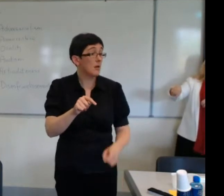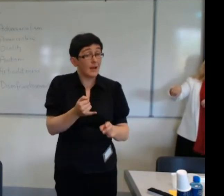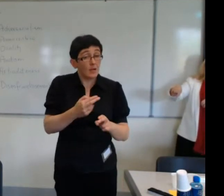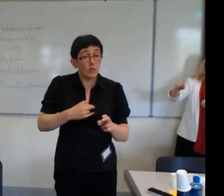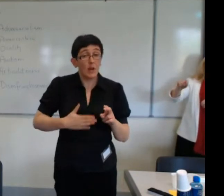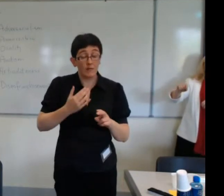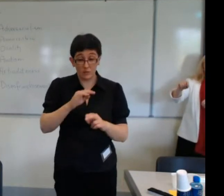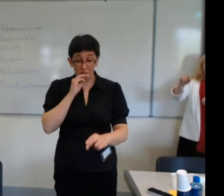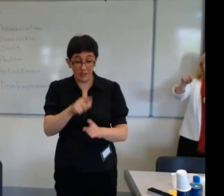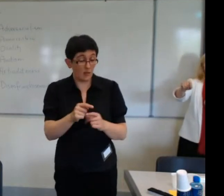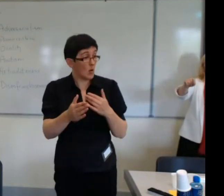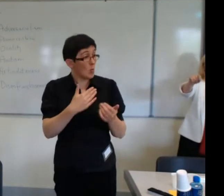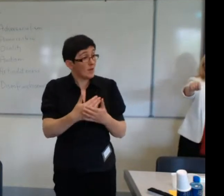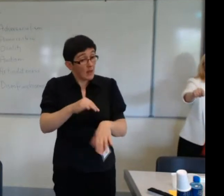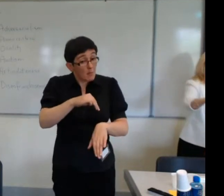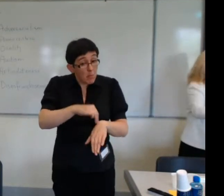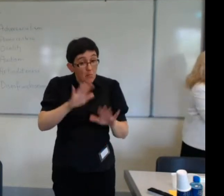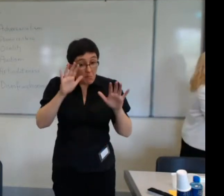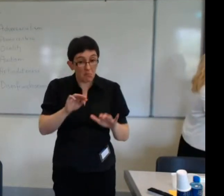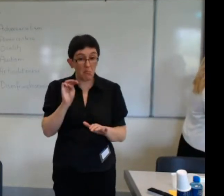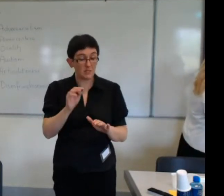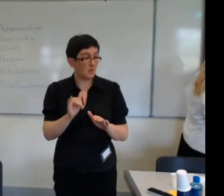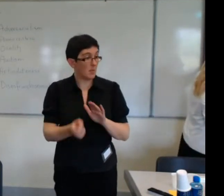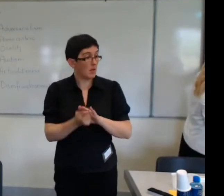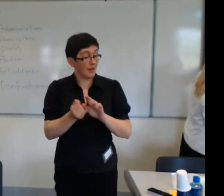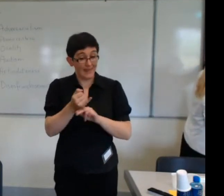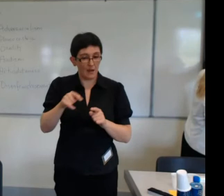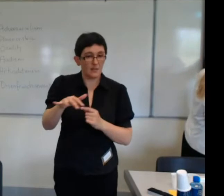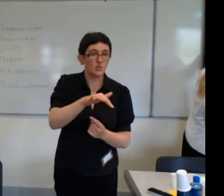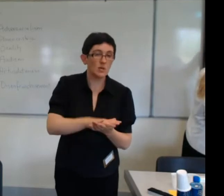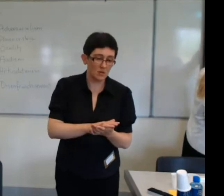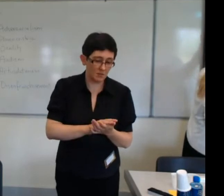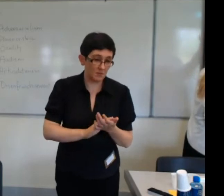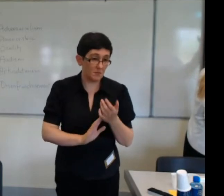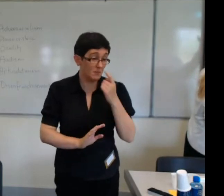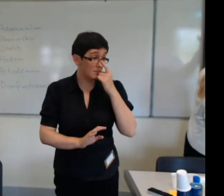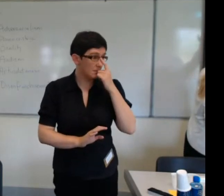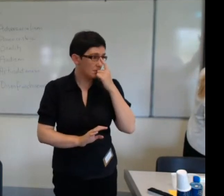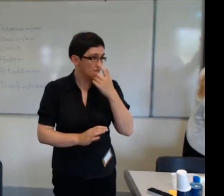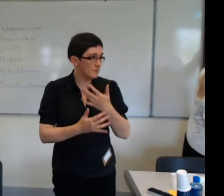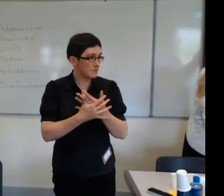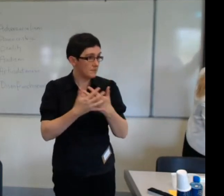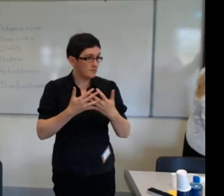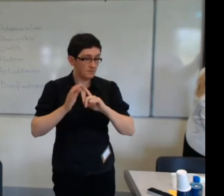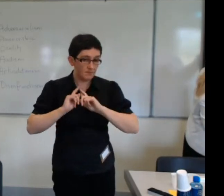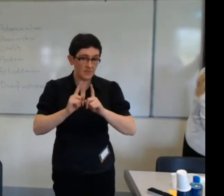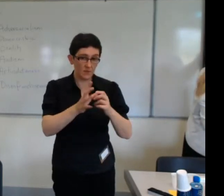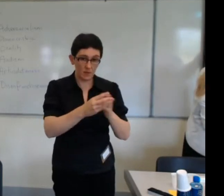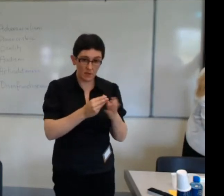what are the possible problems that can arise even in that context. So we're doing a whole ton of things. You know, some of the stuff Jill has